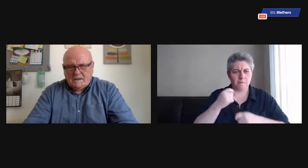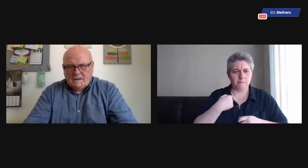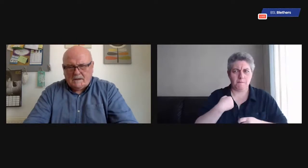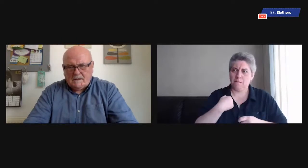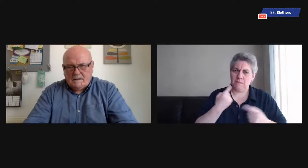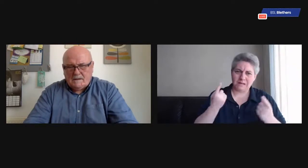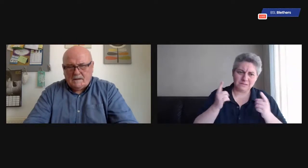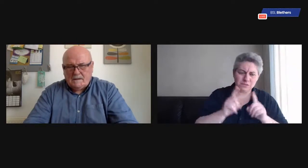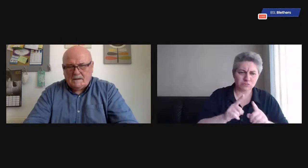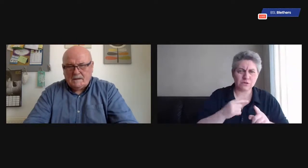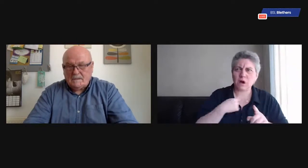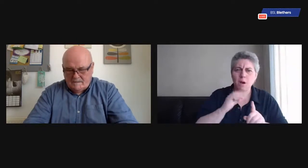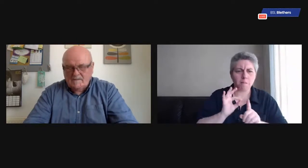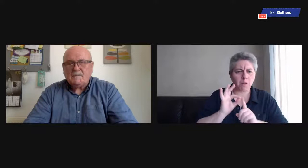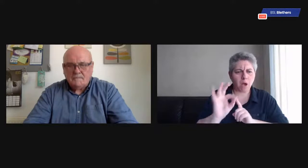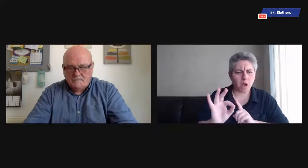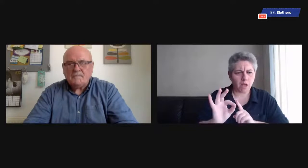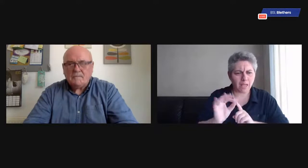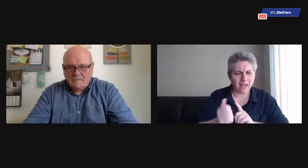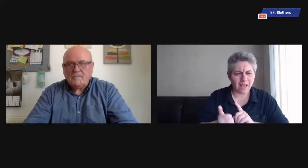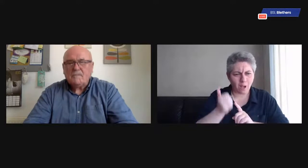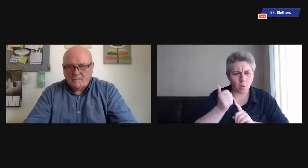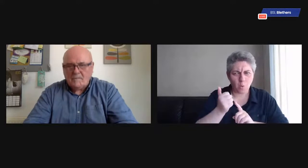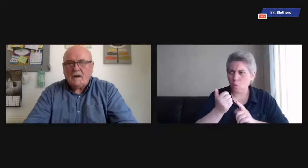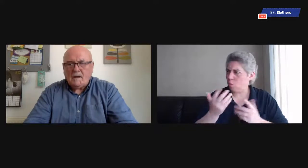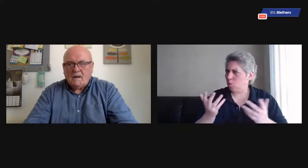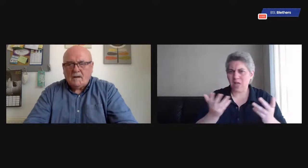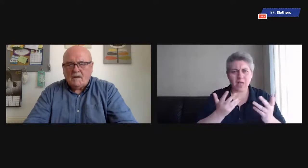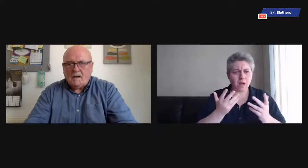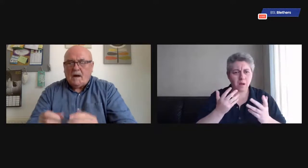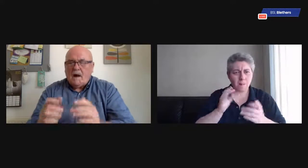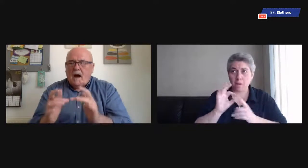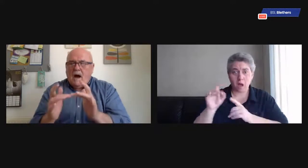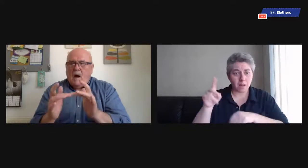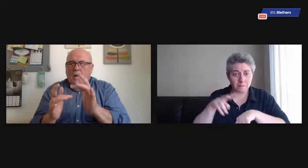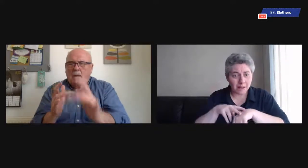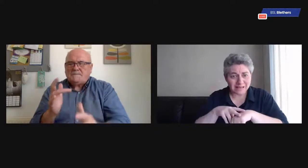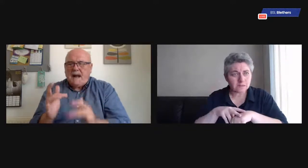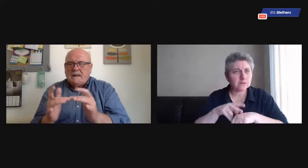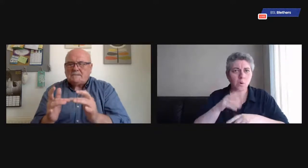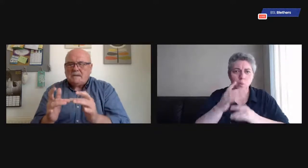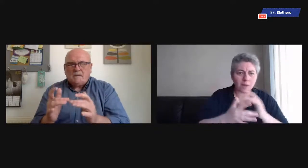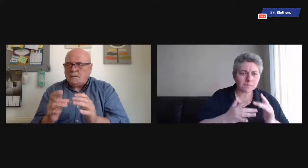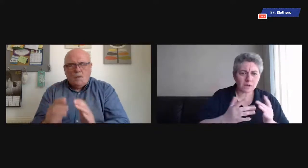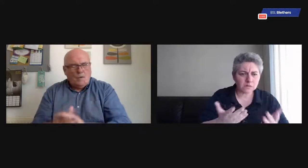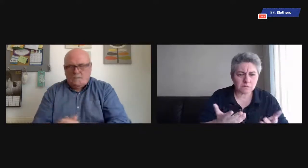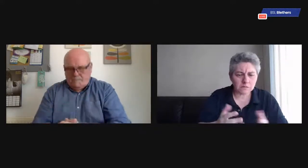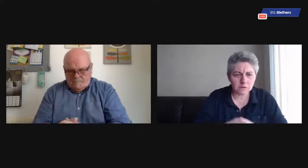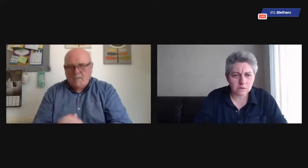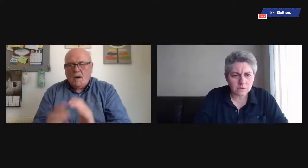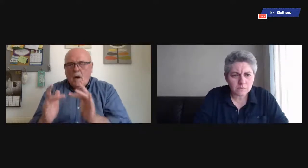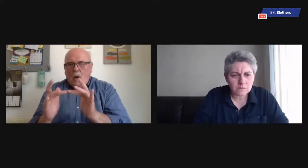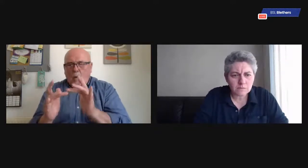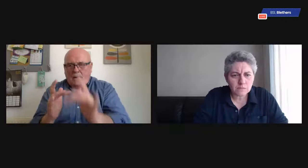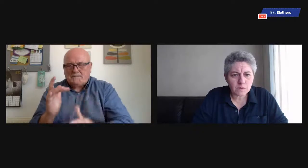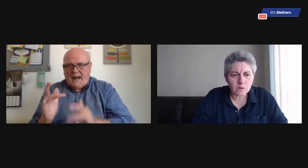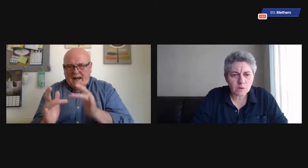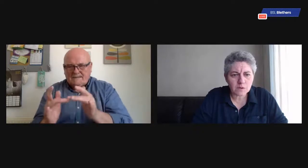maybe I want to become a deaf intermediary, and I'm thinking that's a good thing for me. How do I apply?